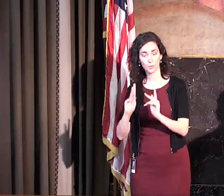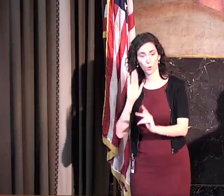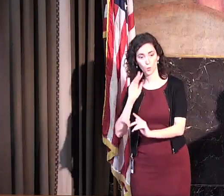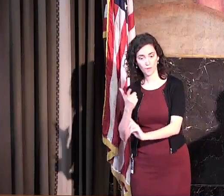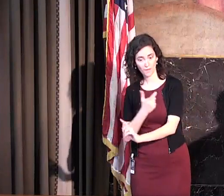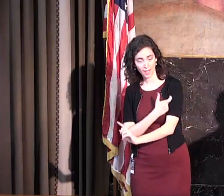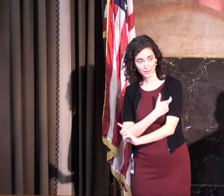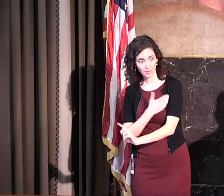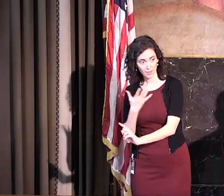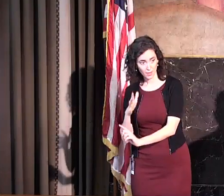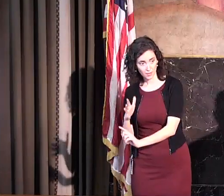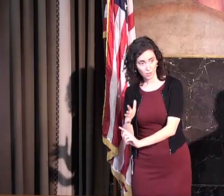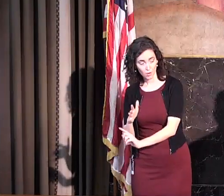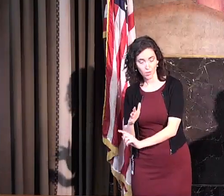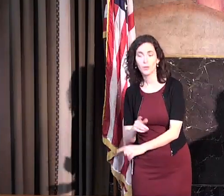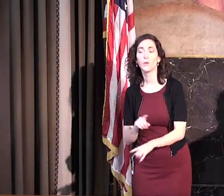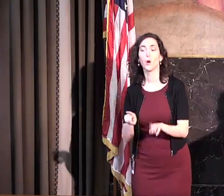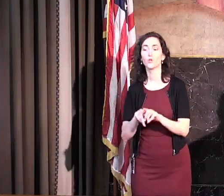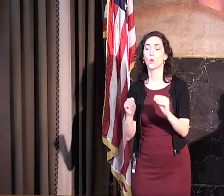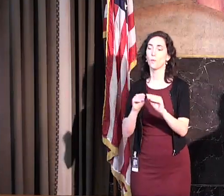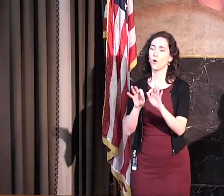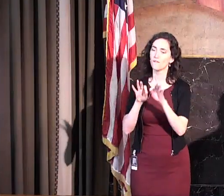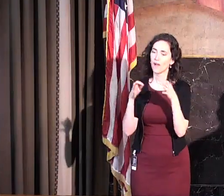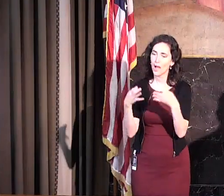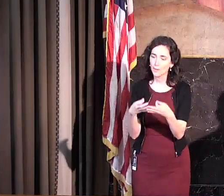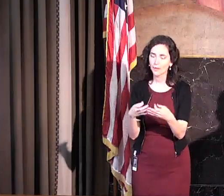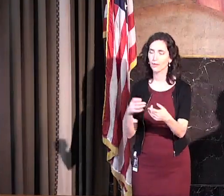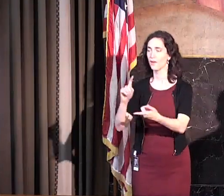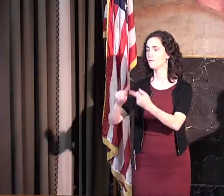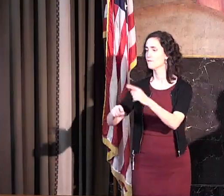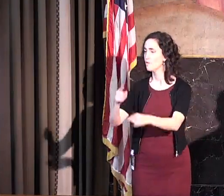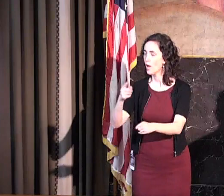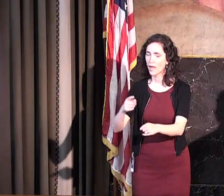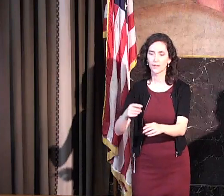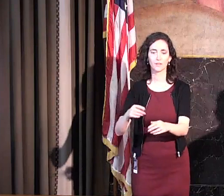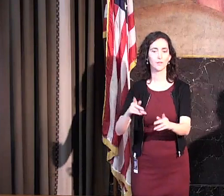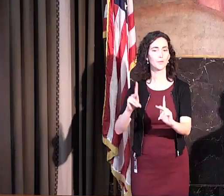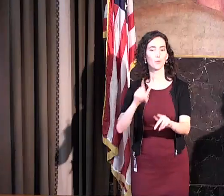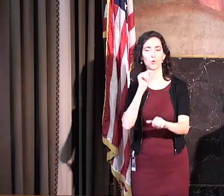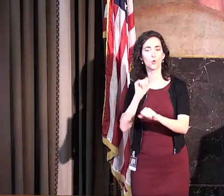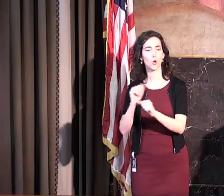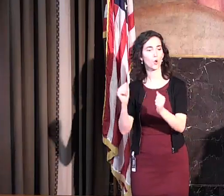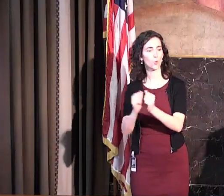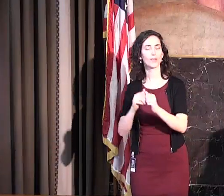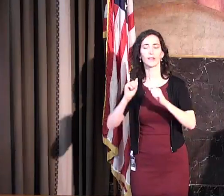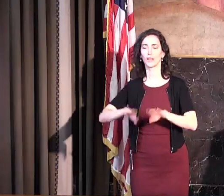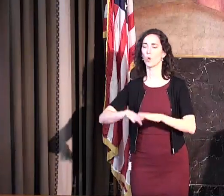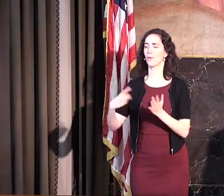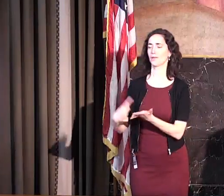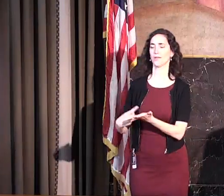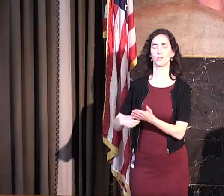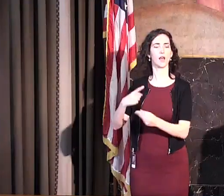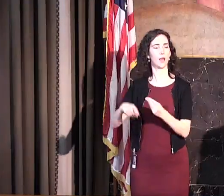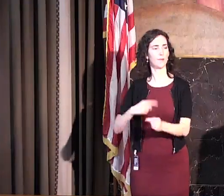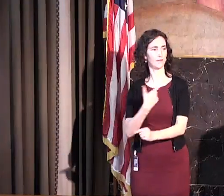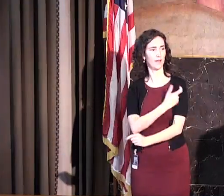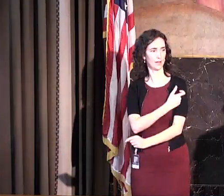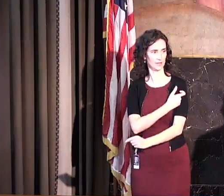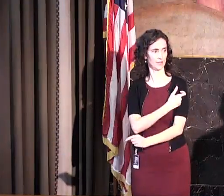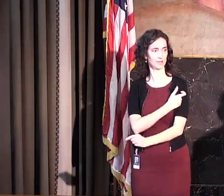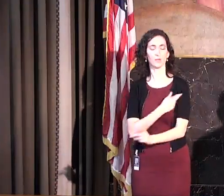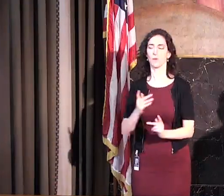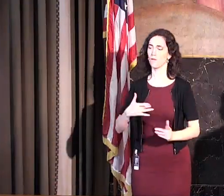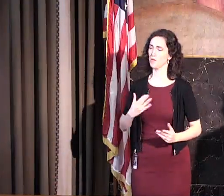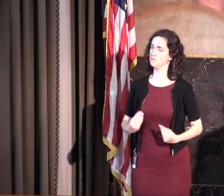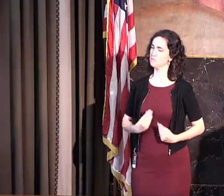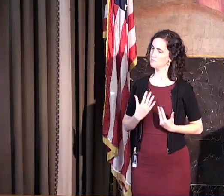more families, more friends, more coworkers to have these discussions about vaccination, and it spurs people to